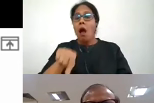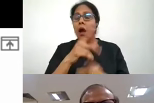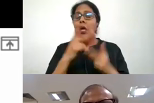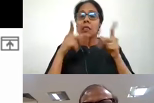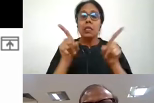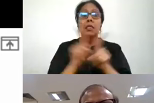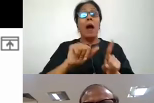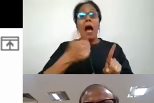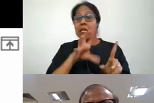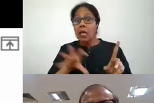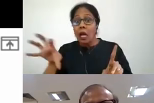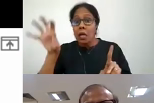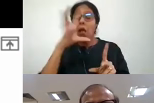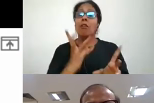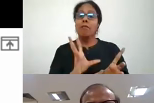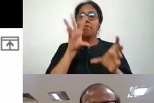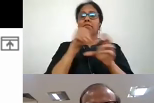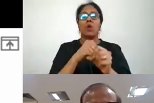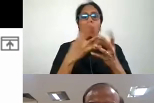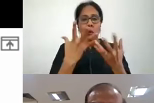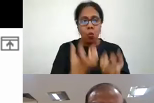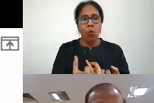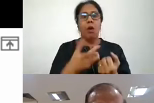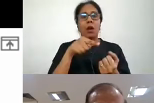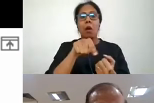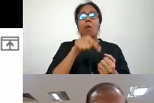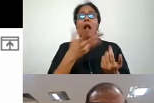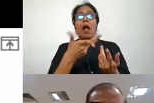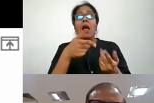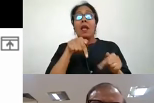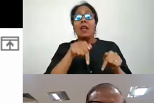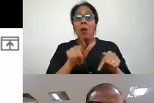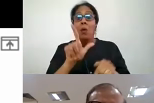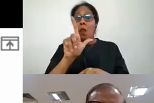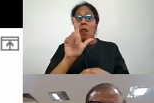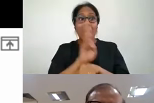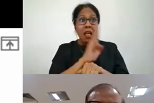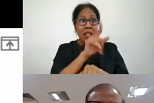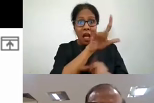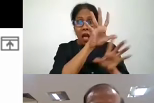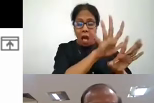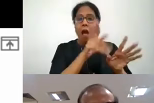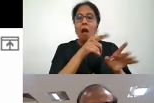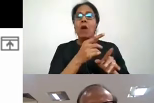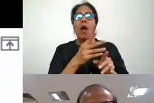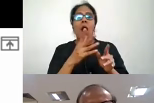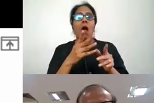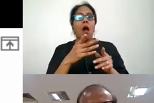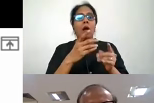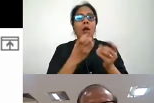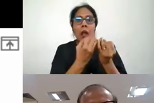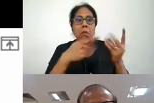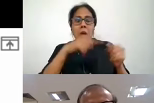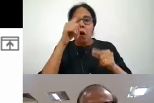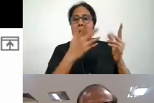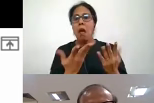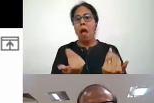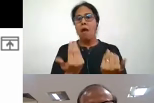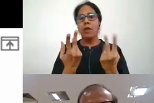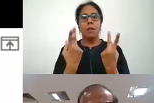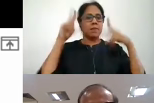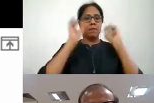add lot many, lot much of bandwidth available for the license tubes. In India also, TSDSI, BIF and ITU